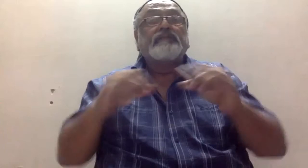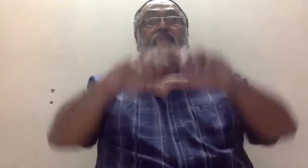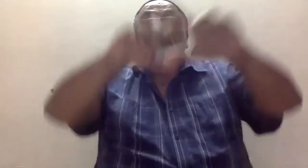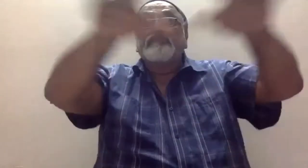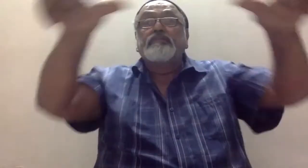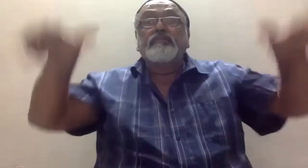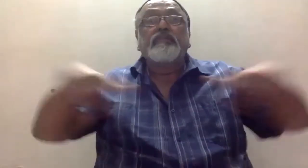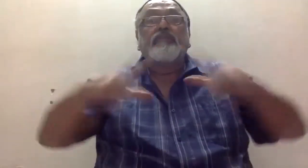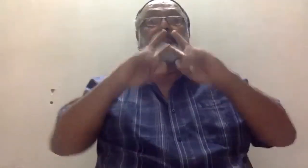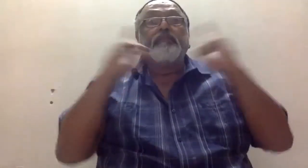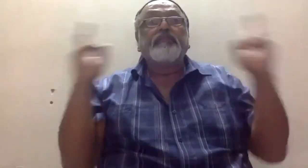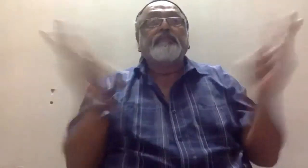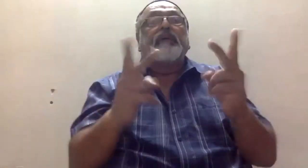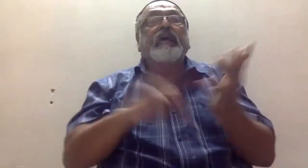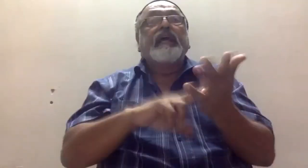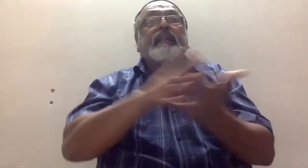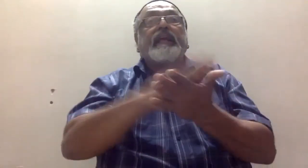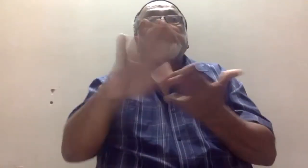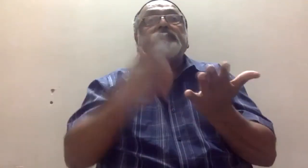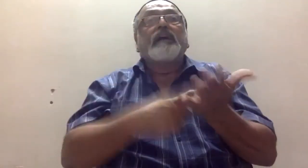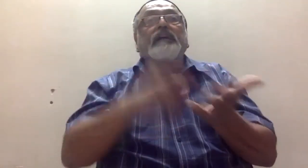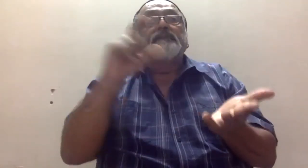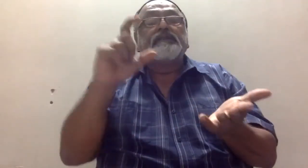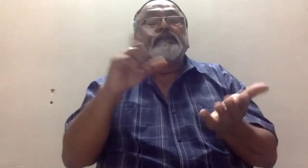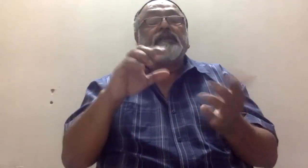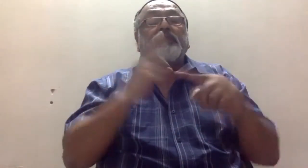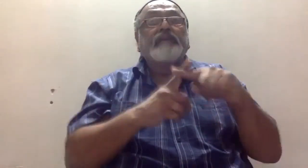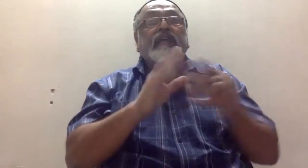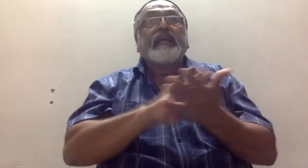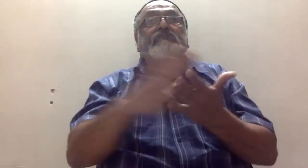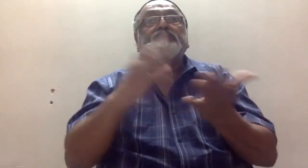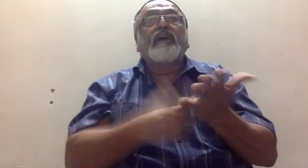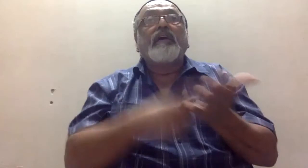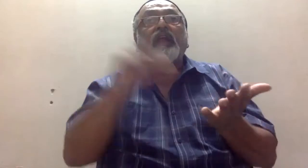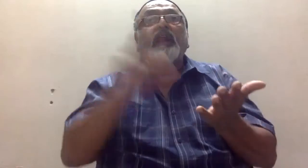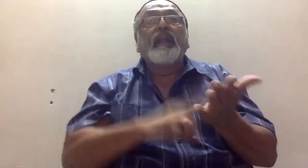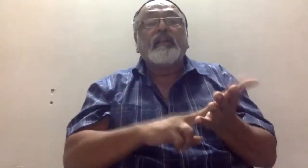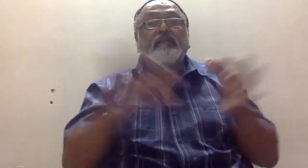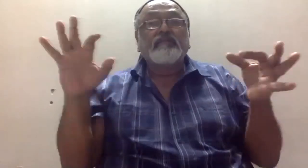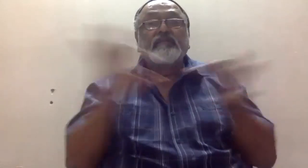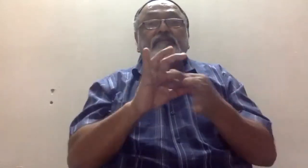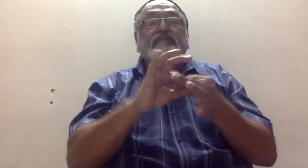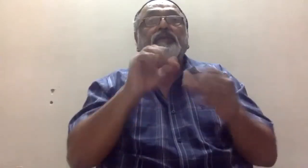Rights Commission along with Human Rights Law Network in Delhi, I happened to be participating